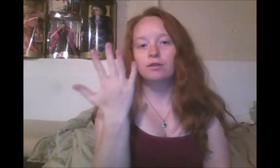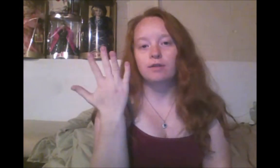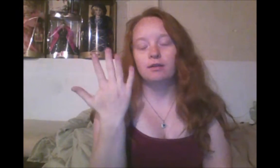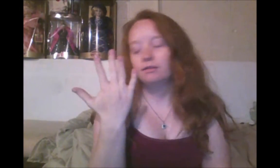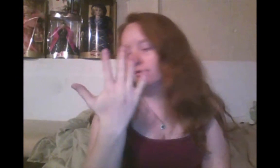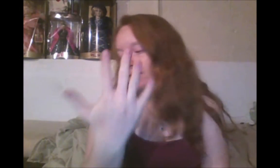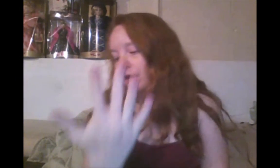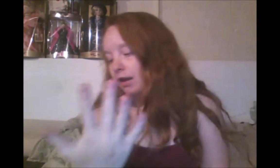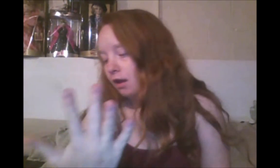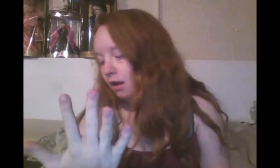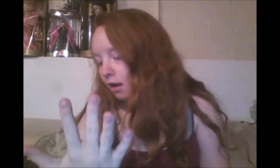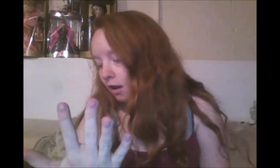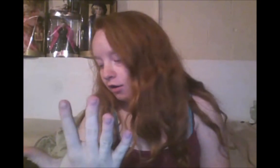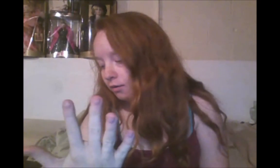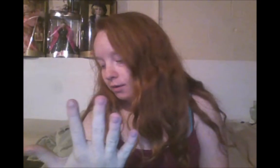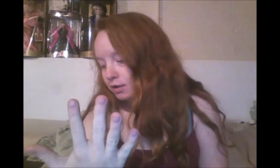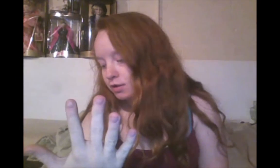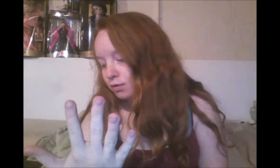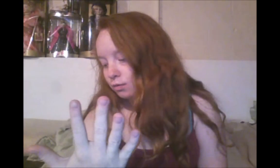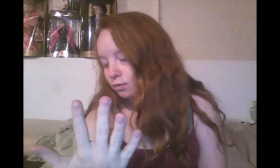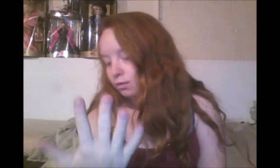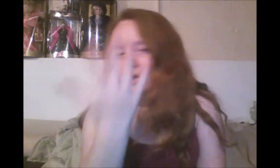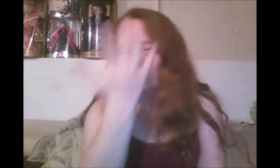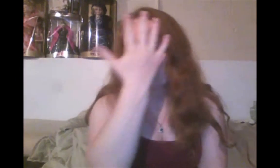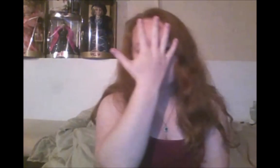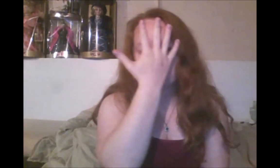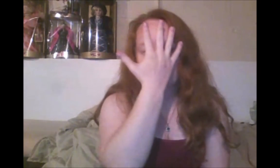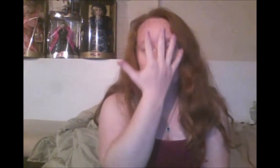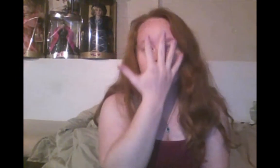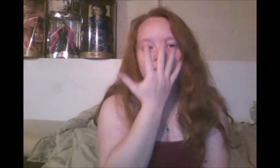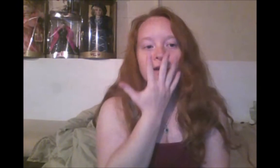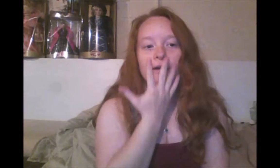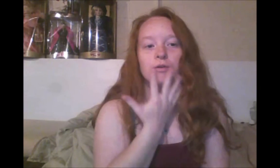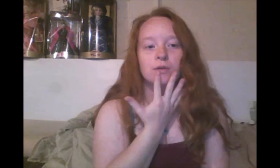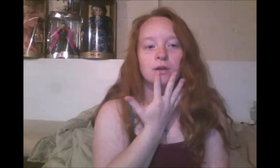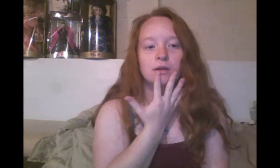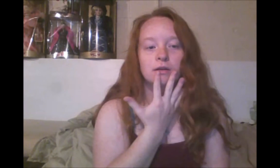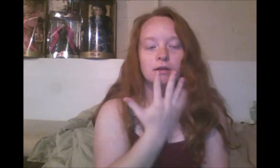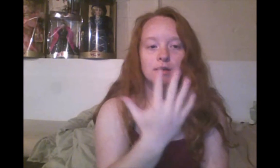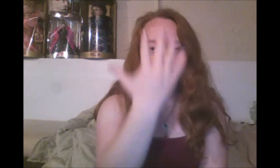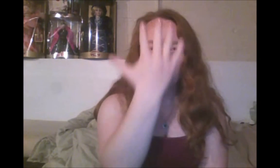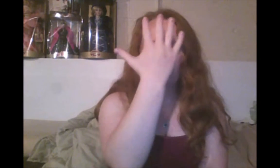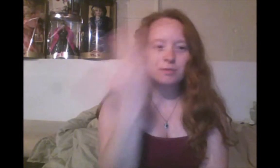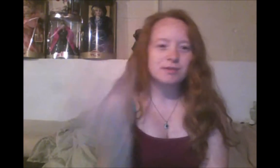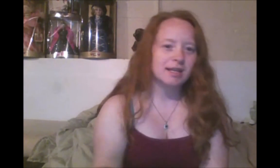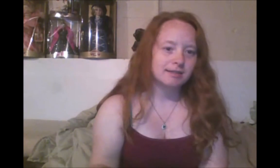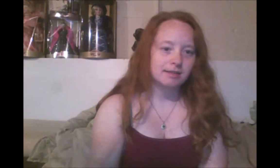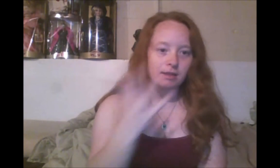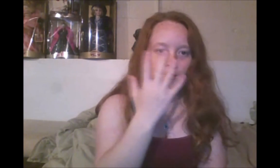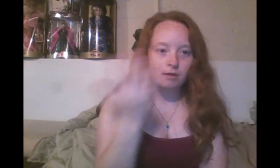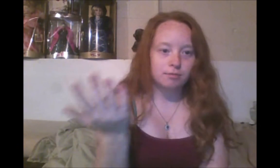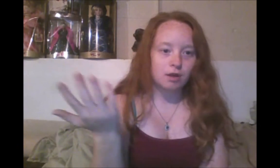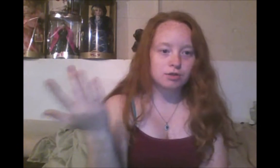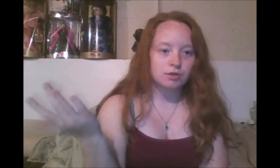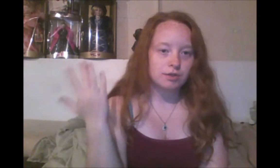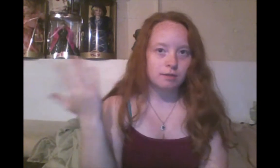face. And you're going to drop down. It's almost like sleep. I'll show you sleep